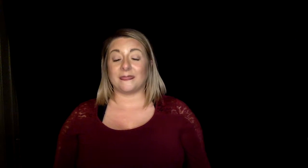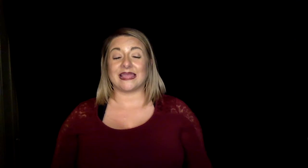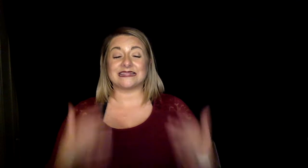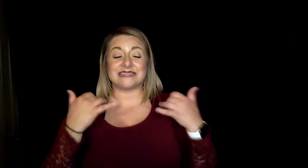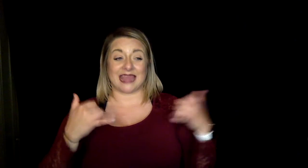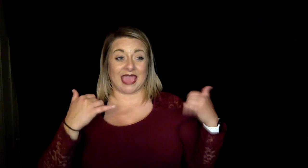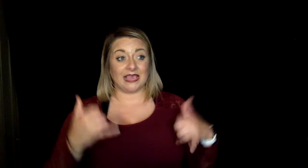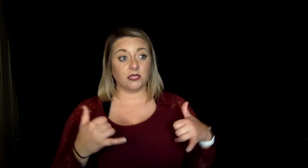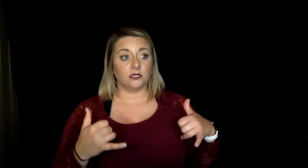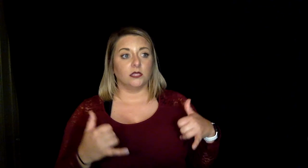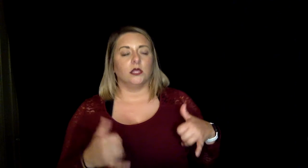Today,